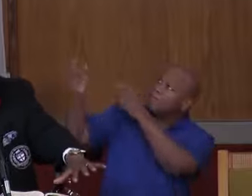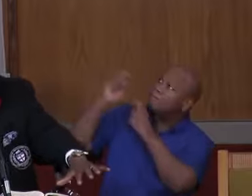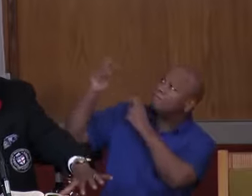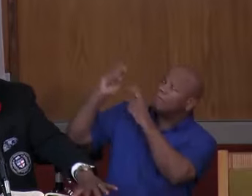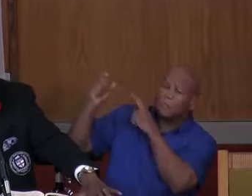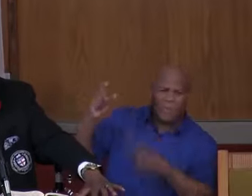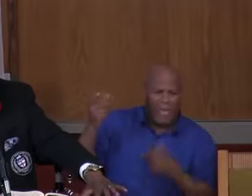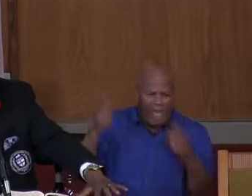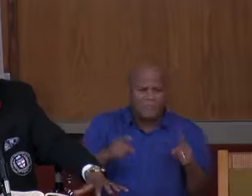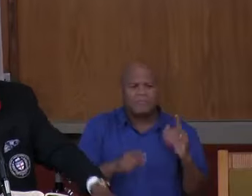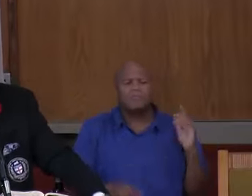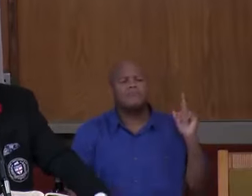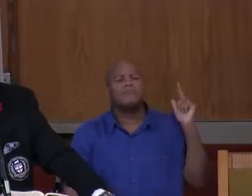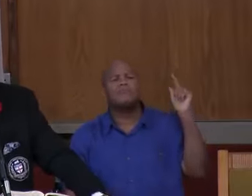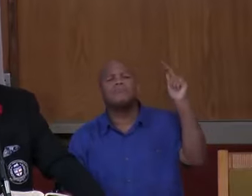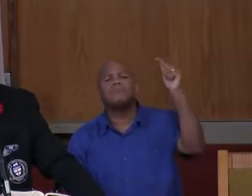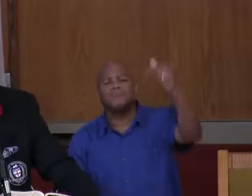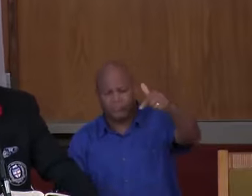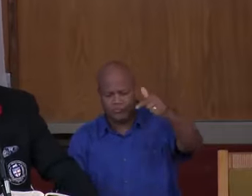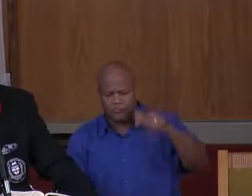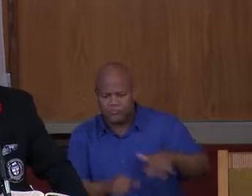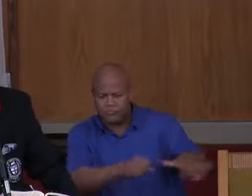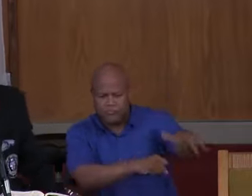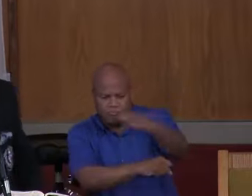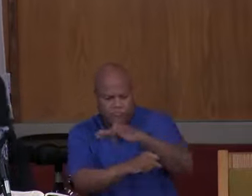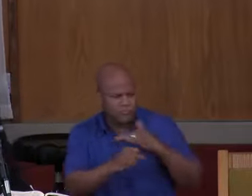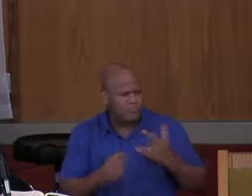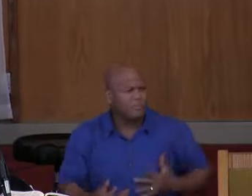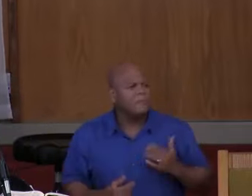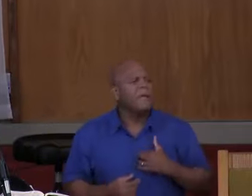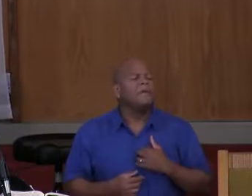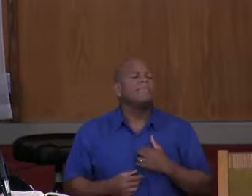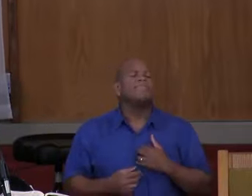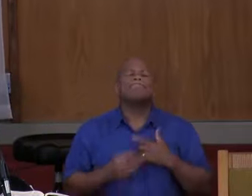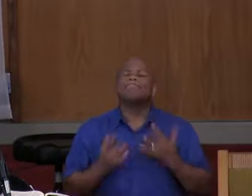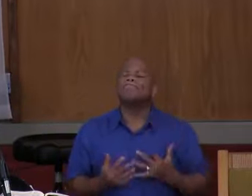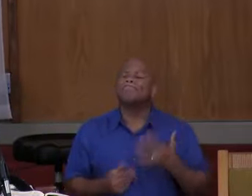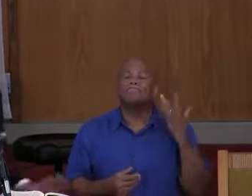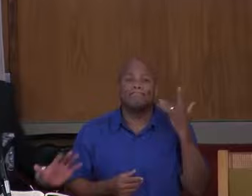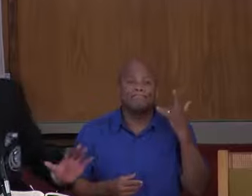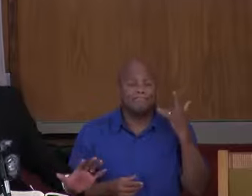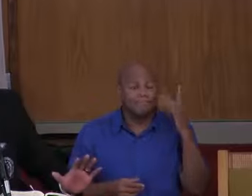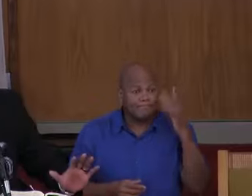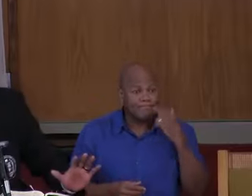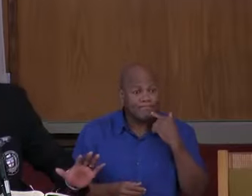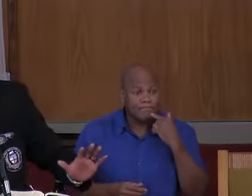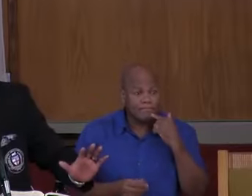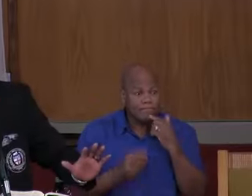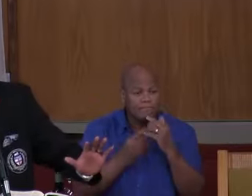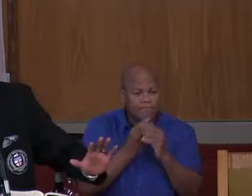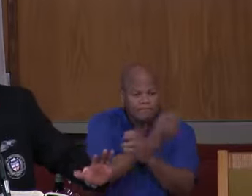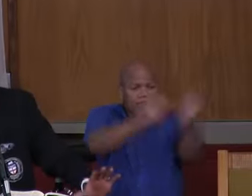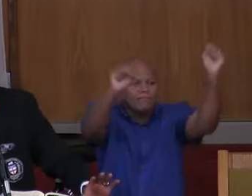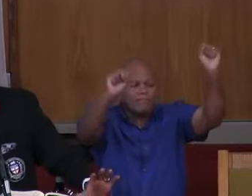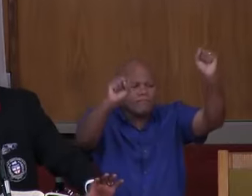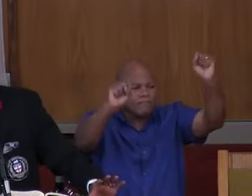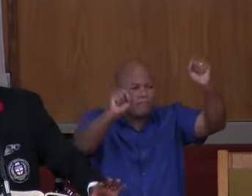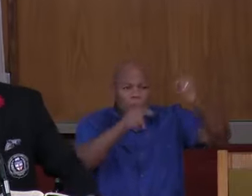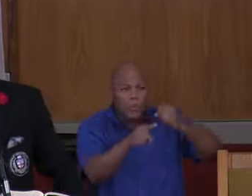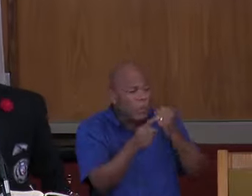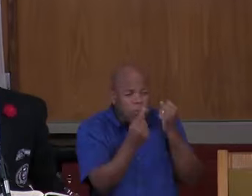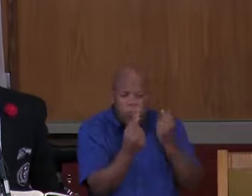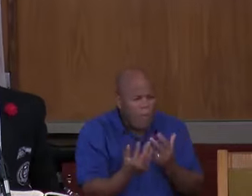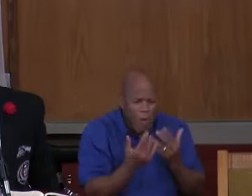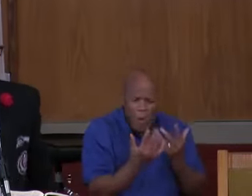land of the living. David said, I waited because I know that God would deliver. You're not waiting in naivete. You're